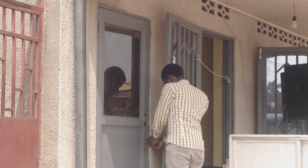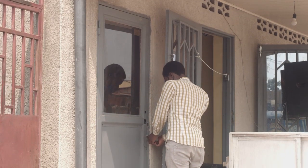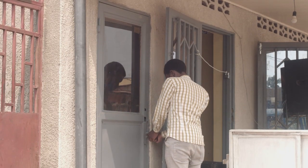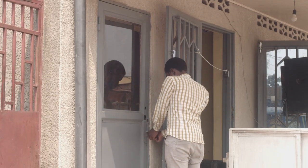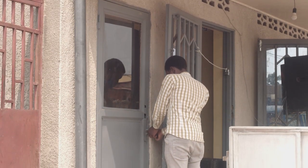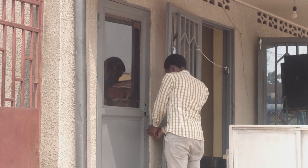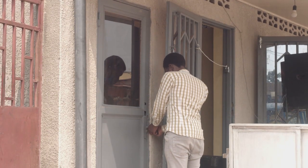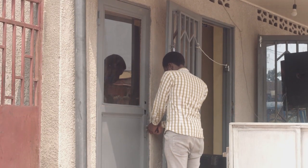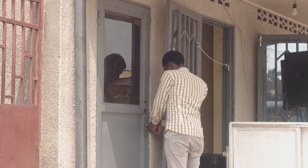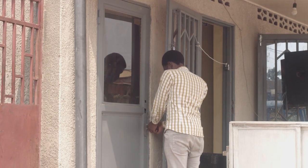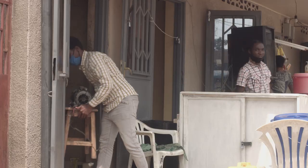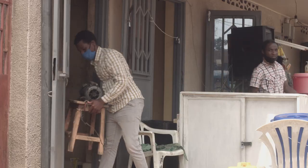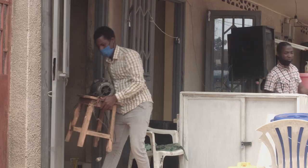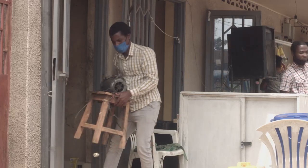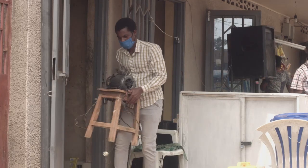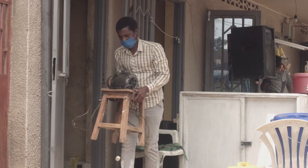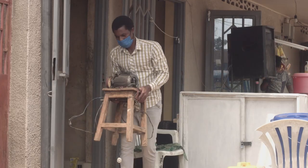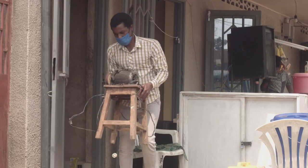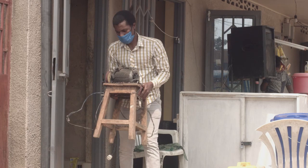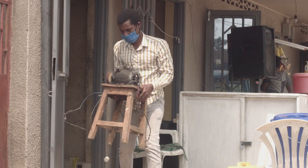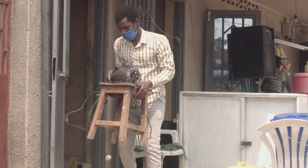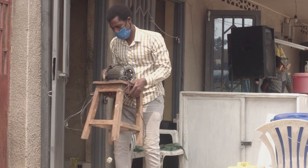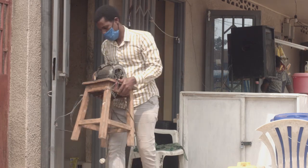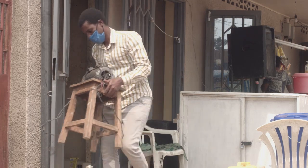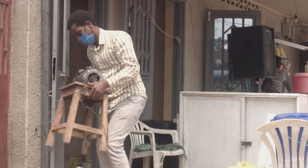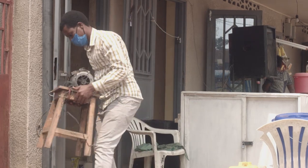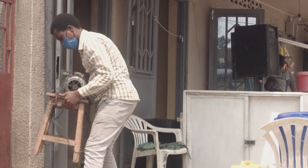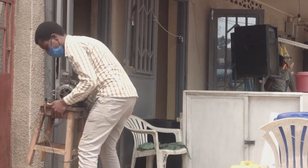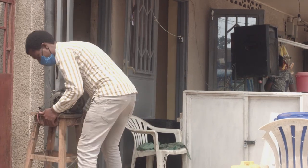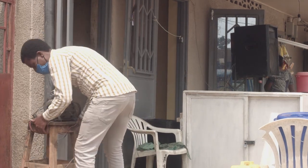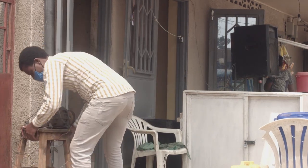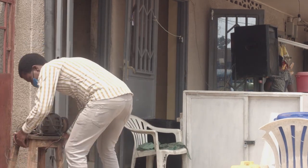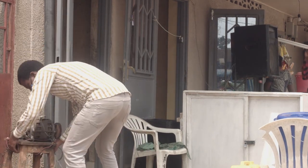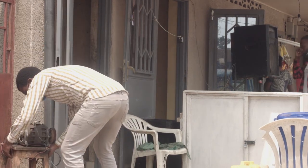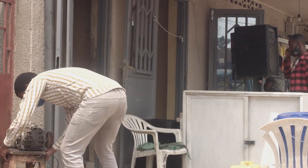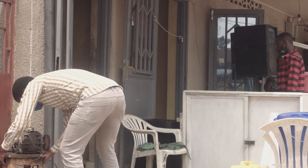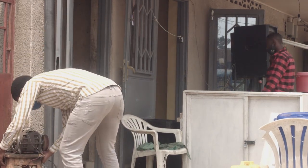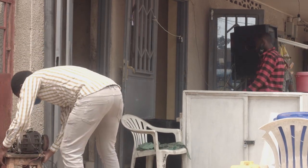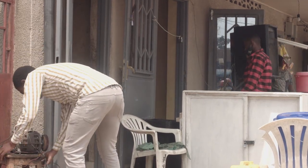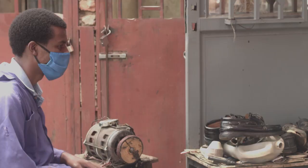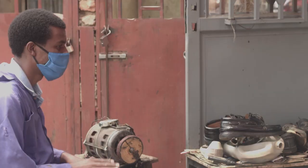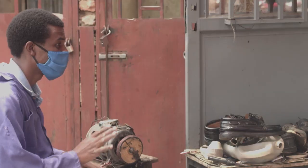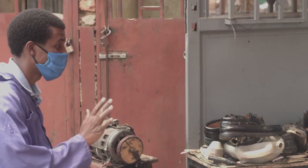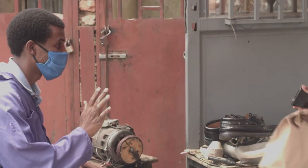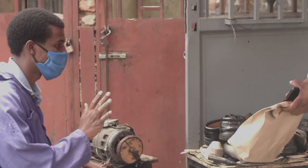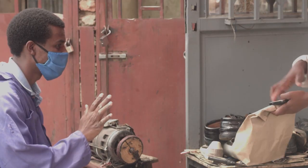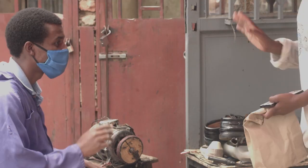differently. You seek out others who are deaf because they understand you easily. How does Habimana